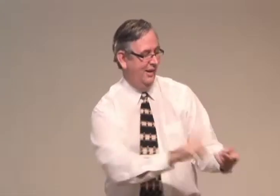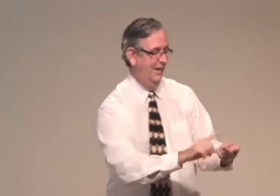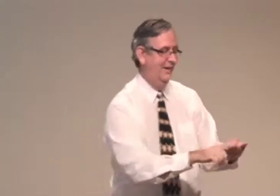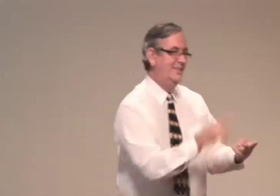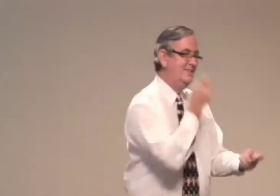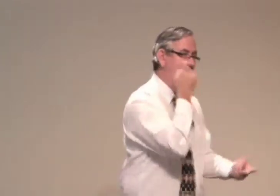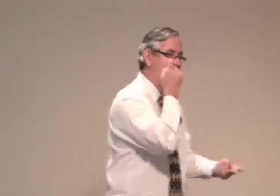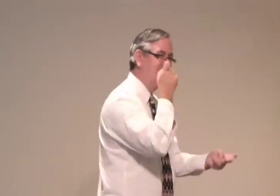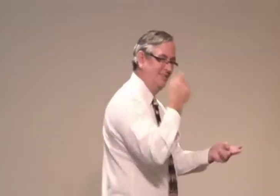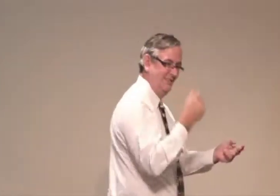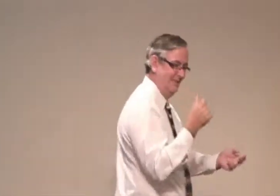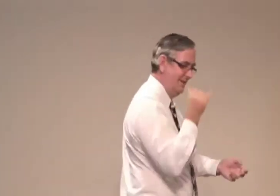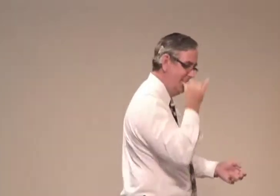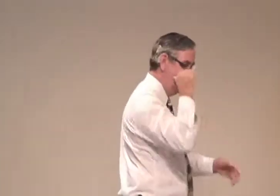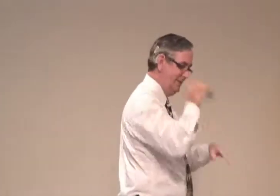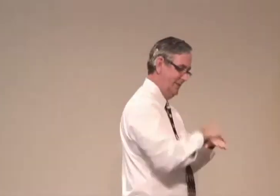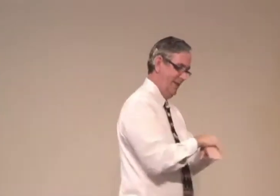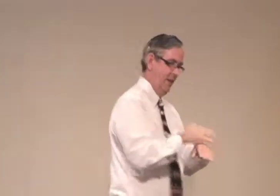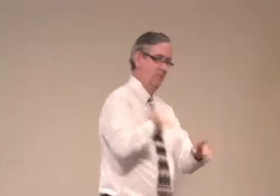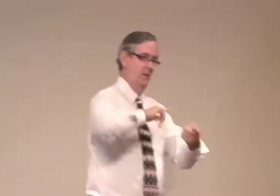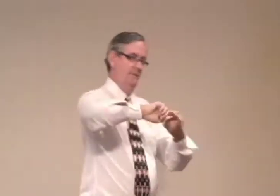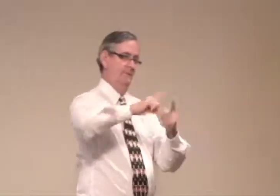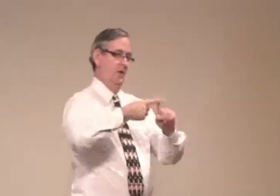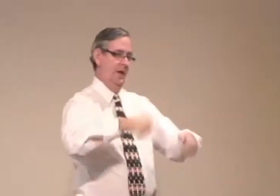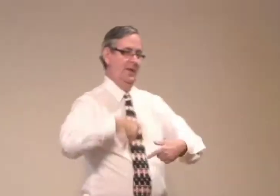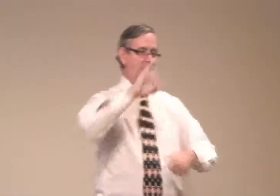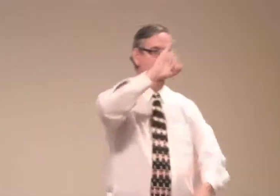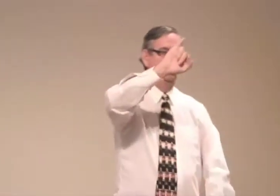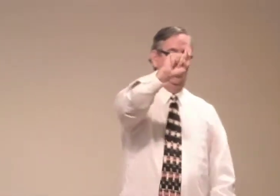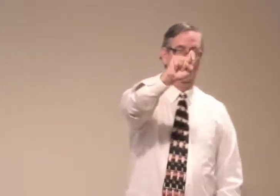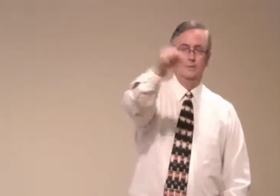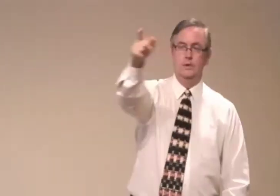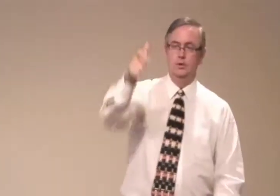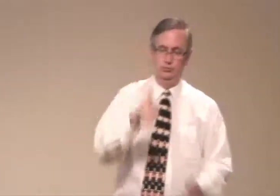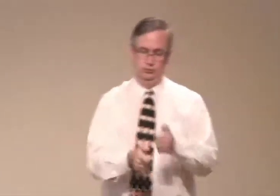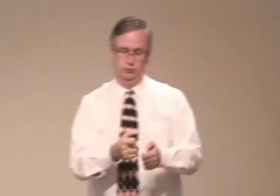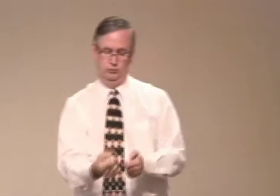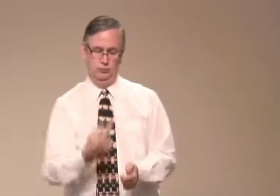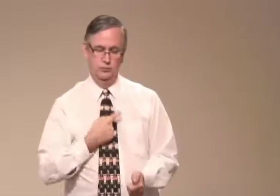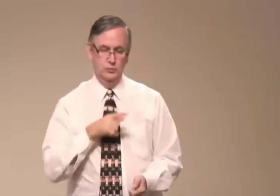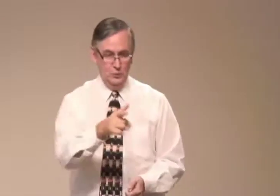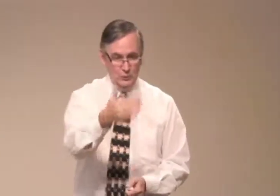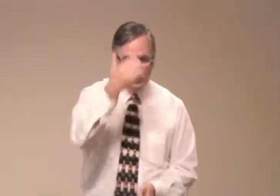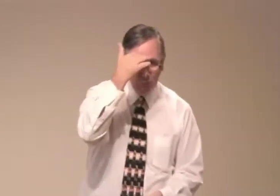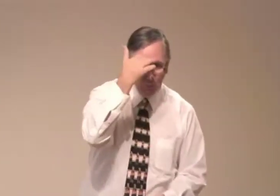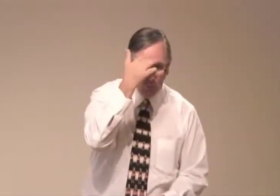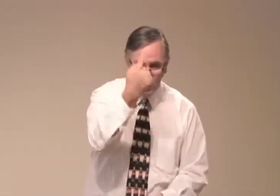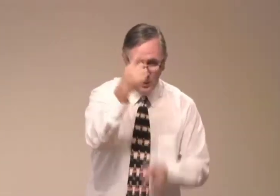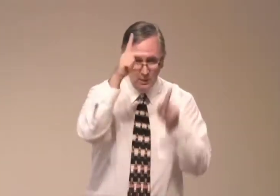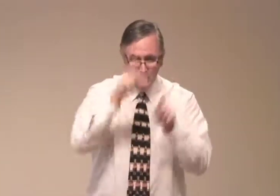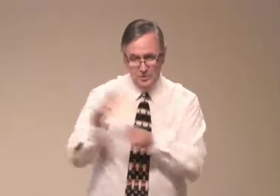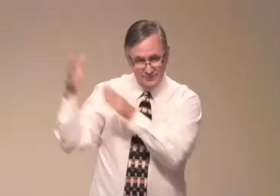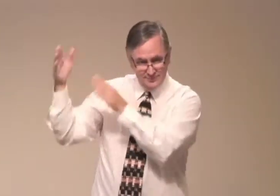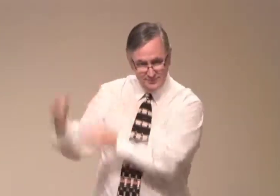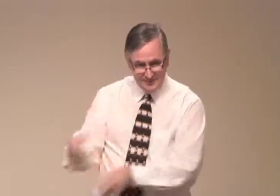It's a sad thing that a little boy is going to die. Last night, my friend in Jacksonville sent me a text message and said,